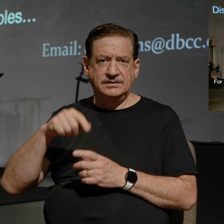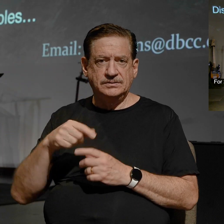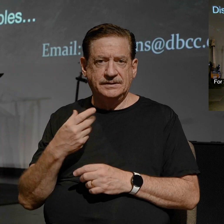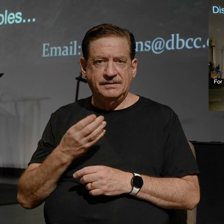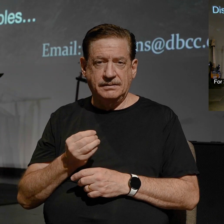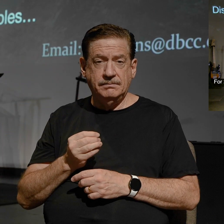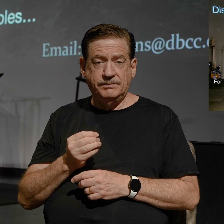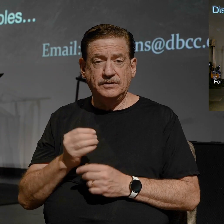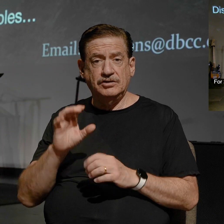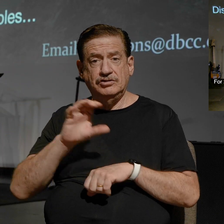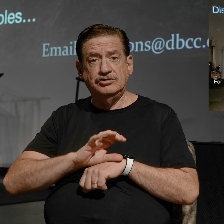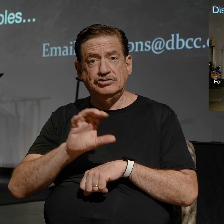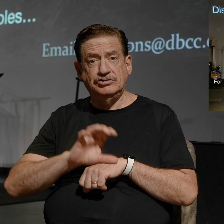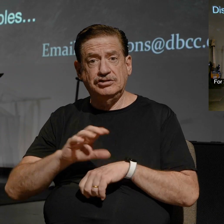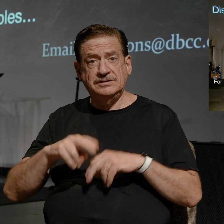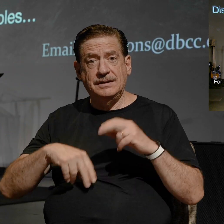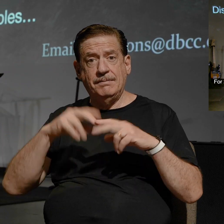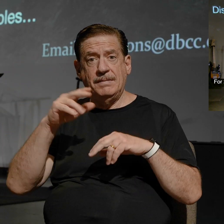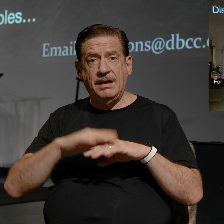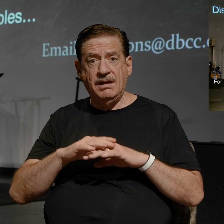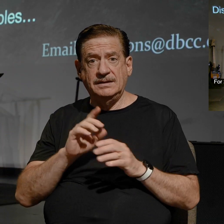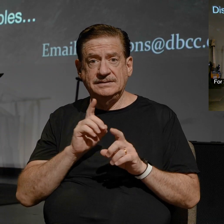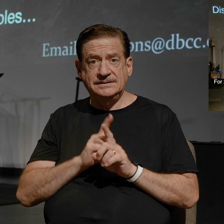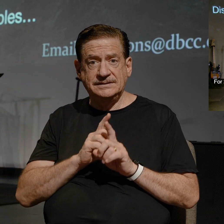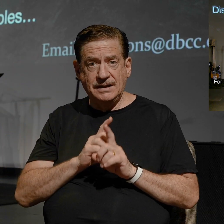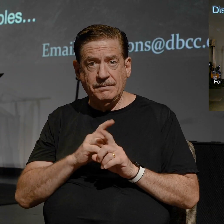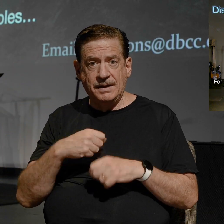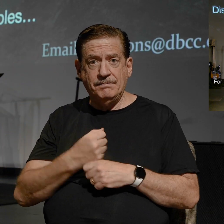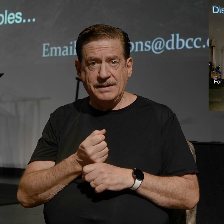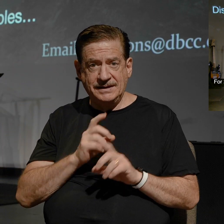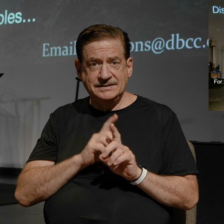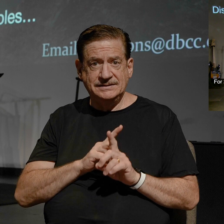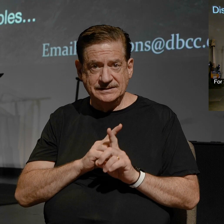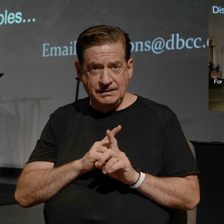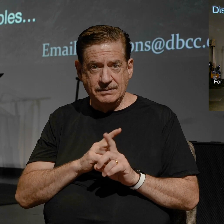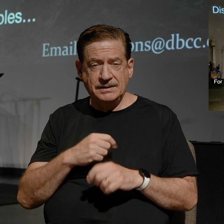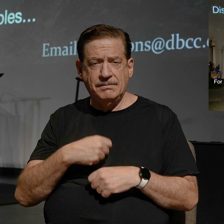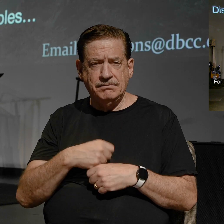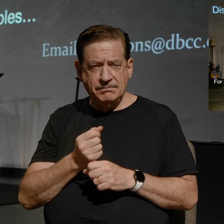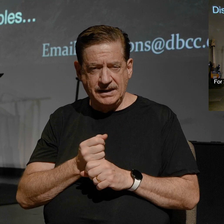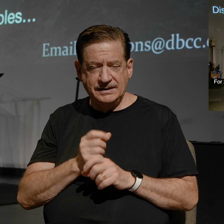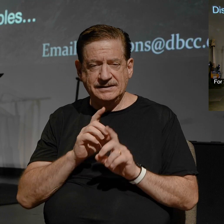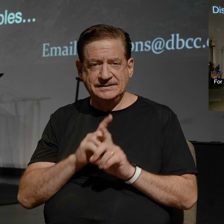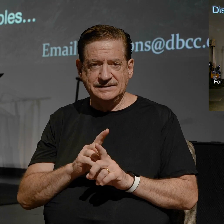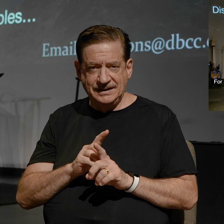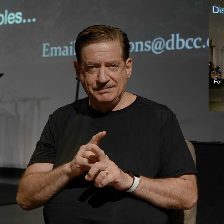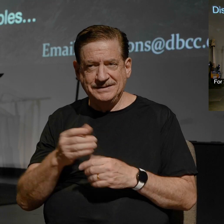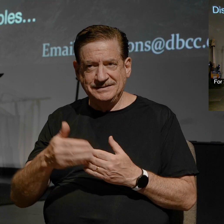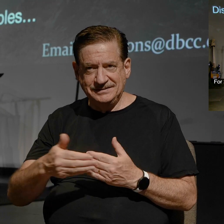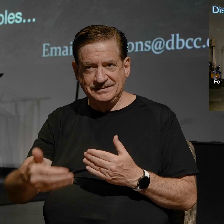The church is built upon disciples, making disciples, making disciples.